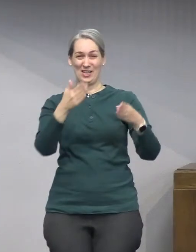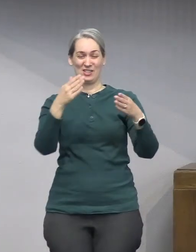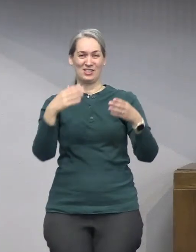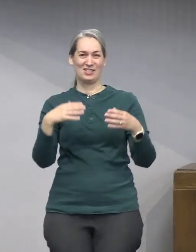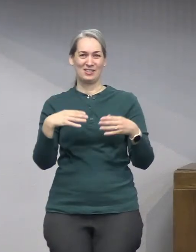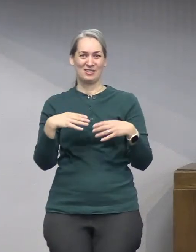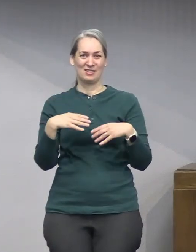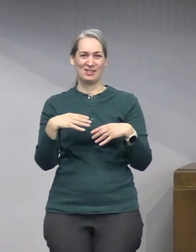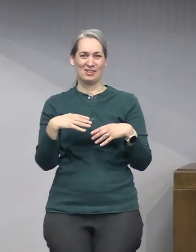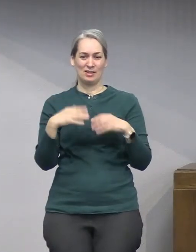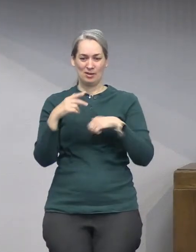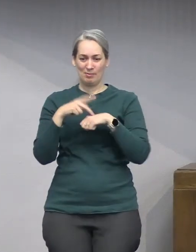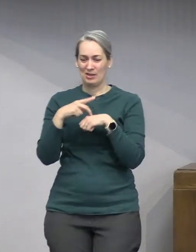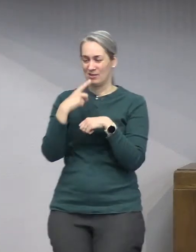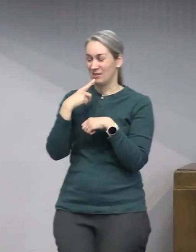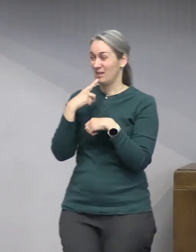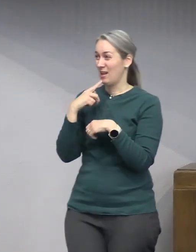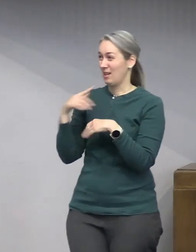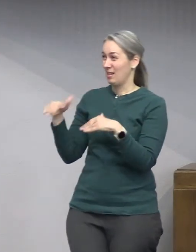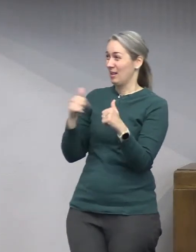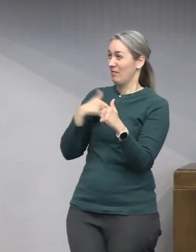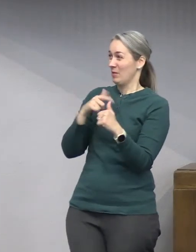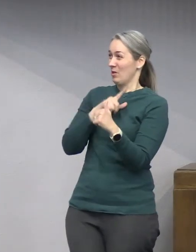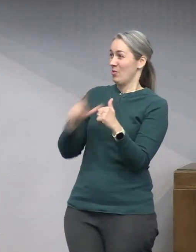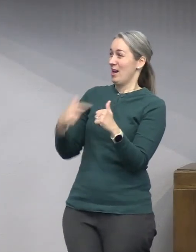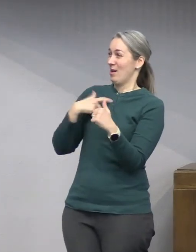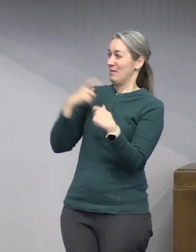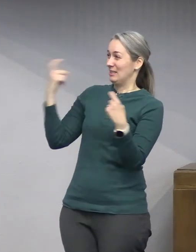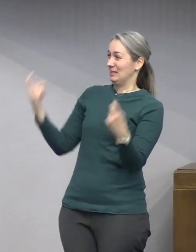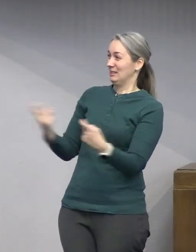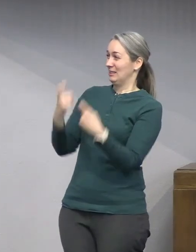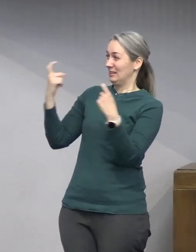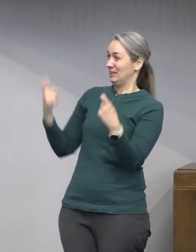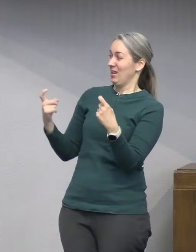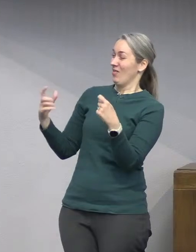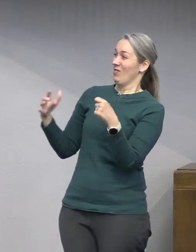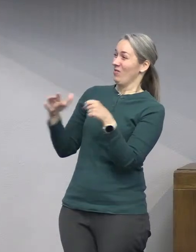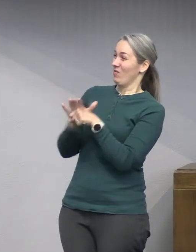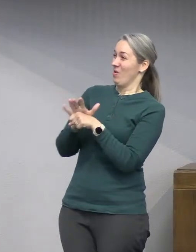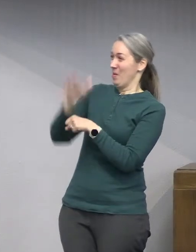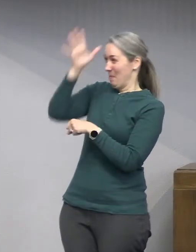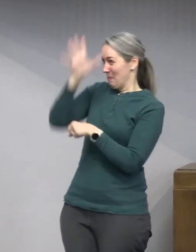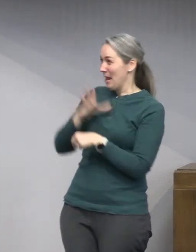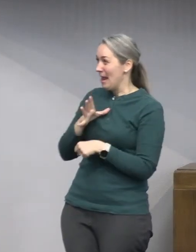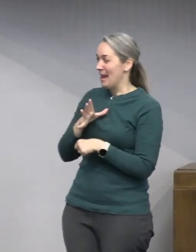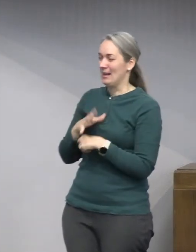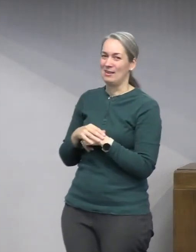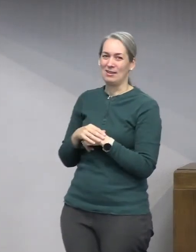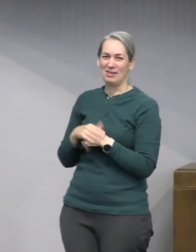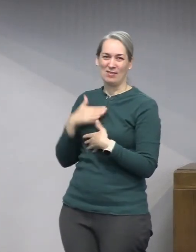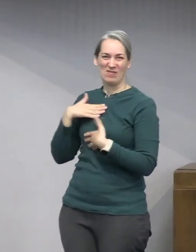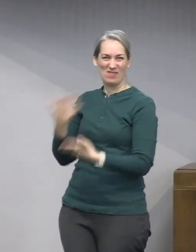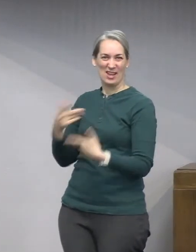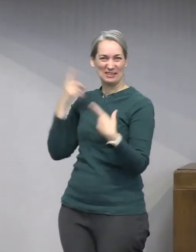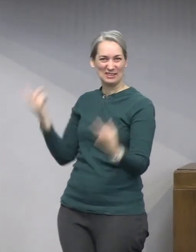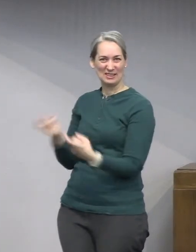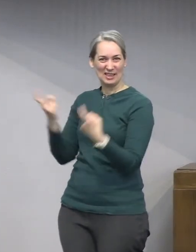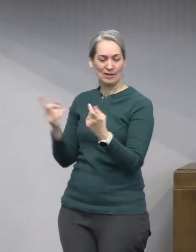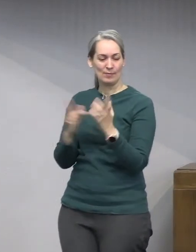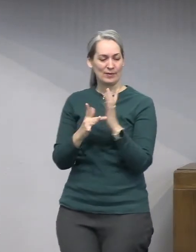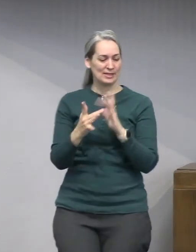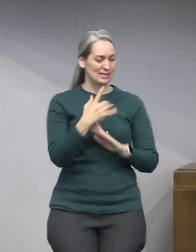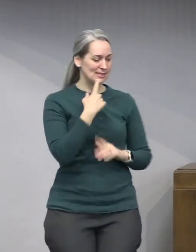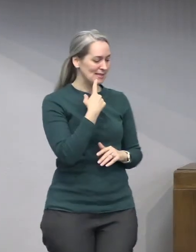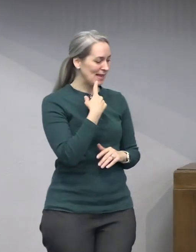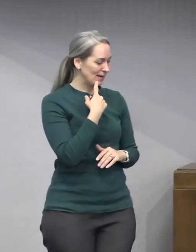him because he was a sinful man. He confessed his sin. Jesus, in turn, called Peter to